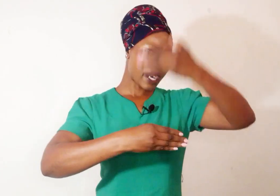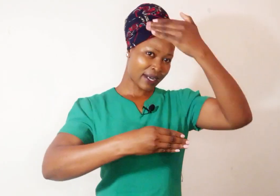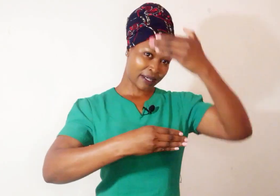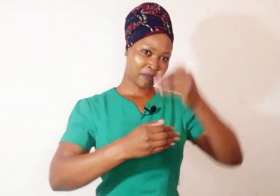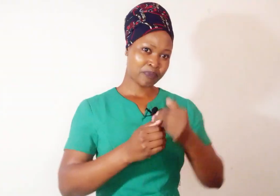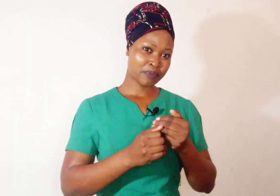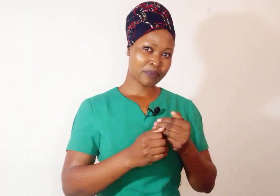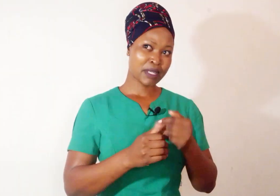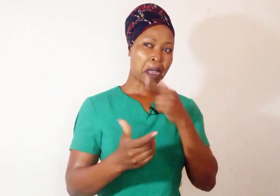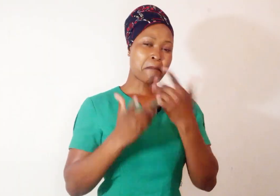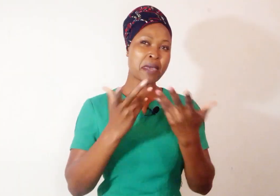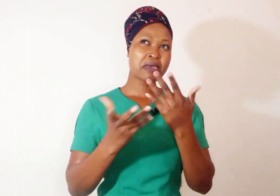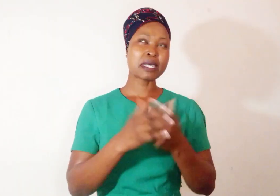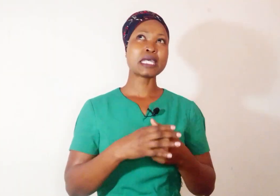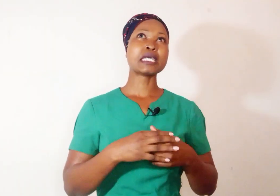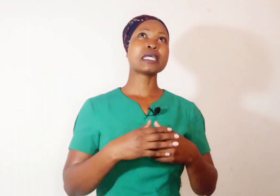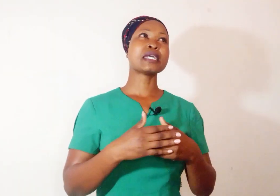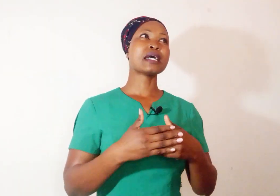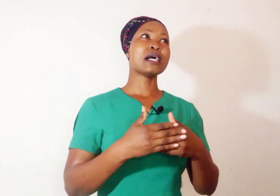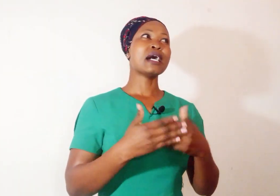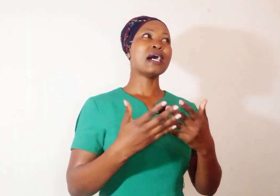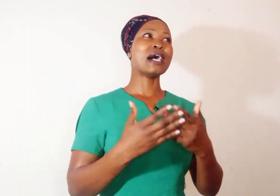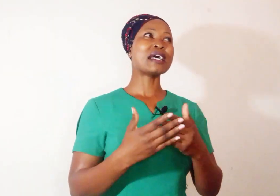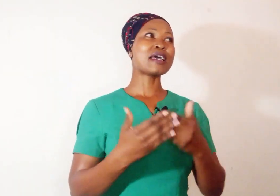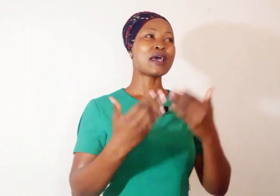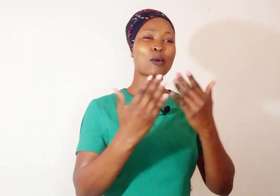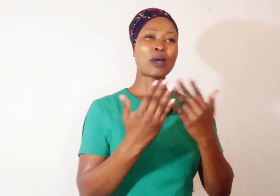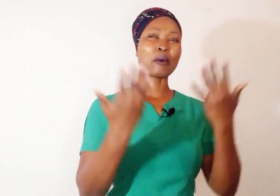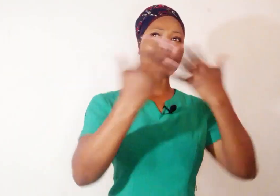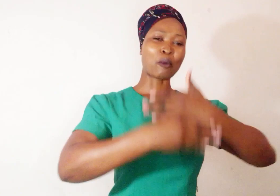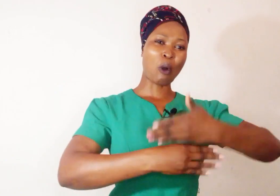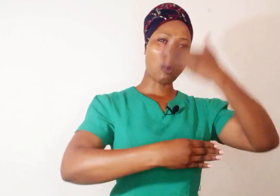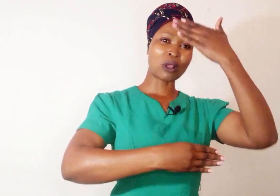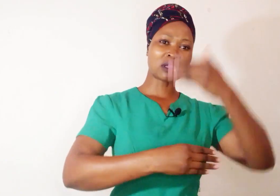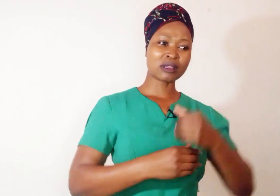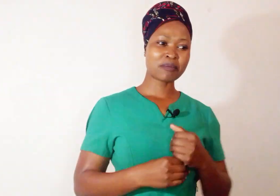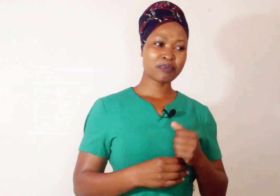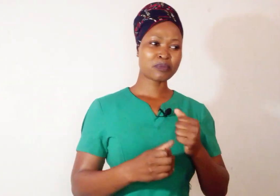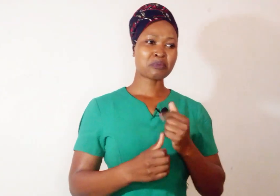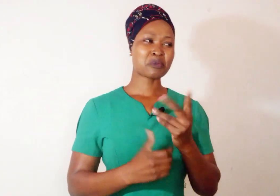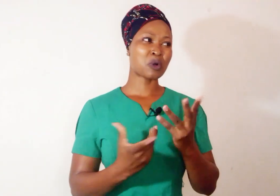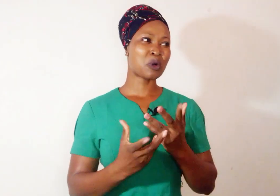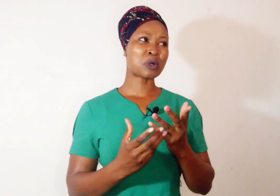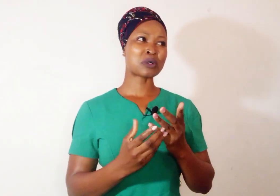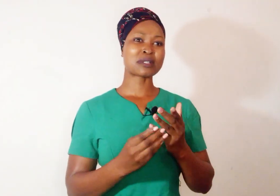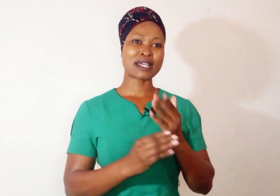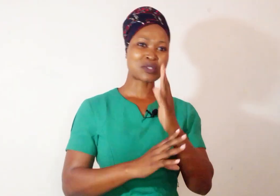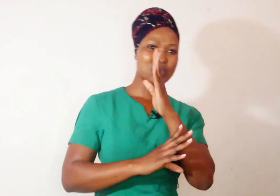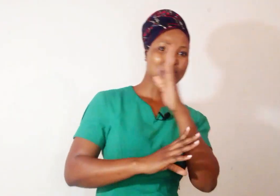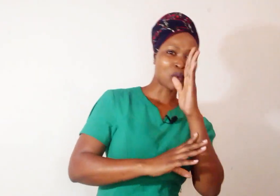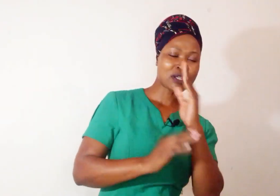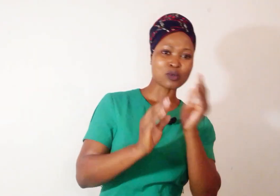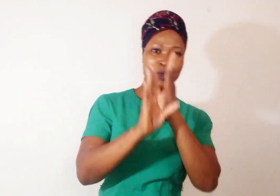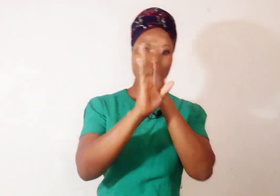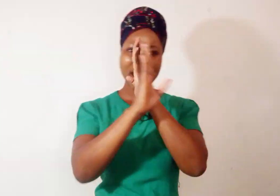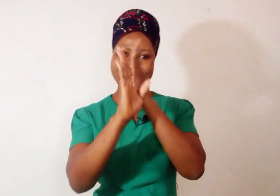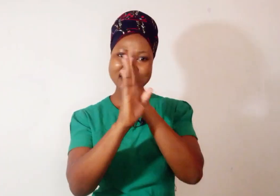barrier. Maybe a wall or a tree you're